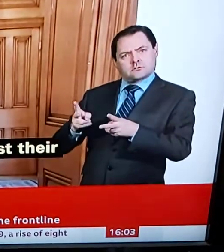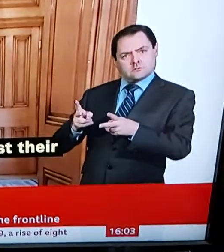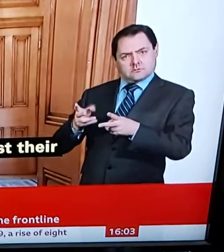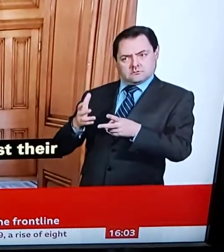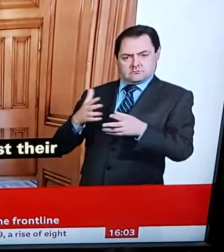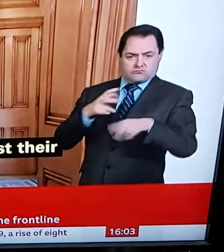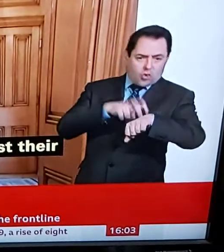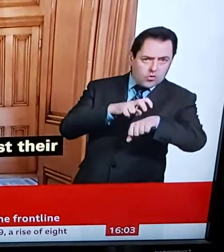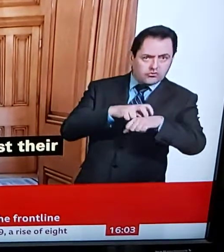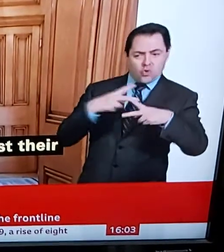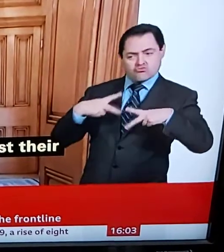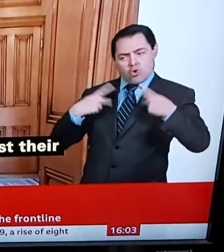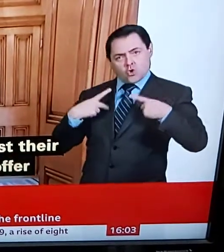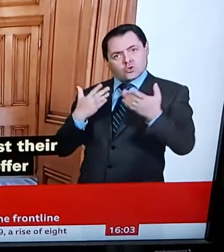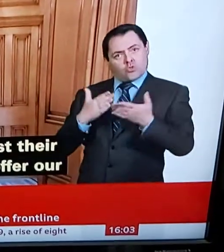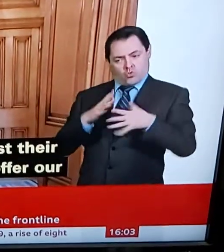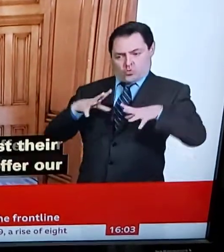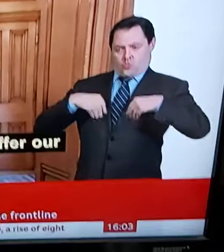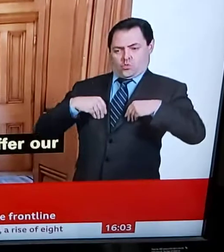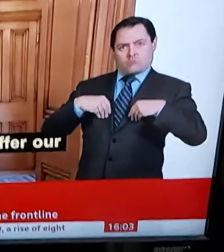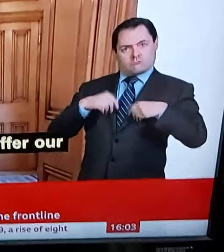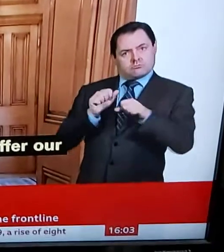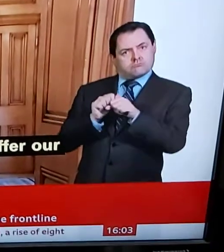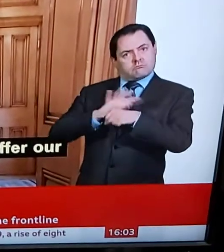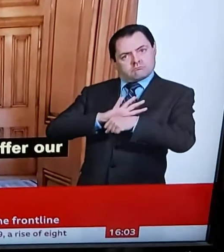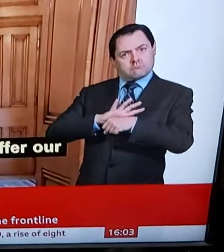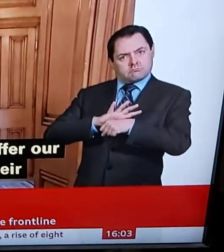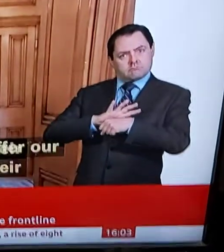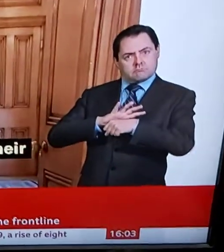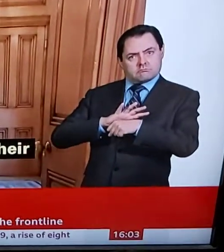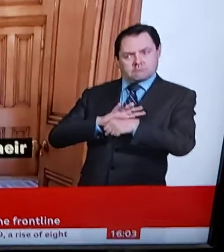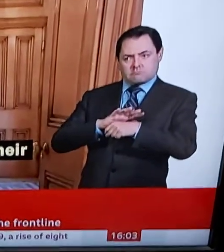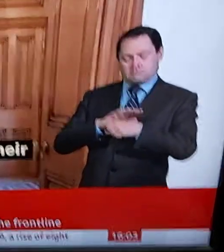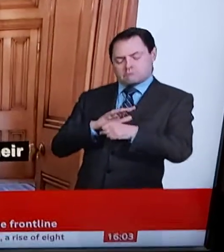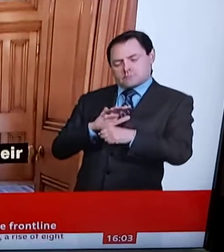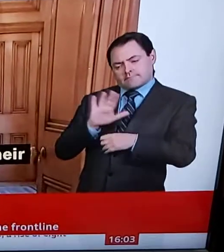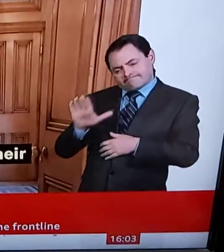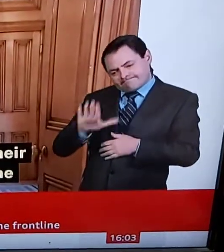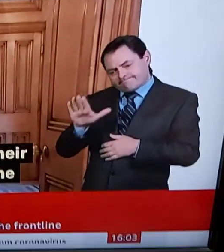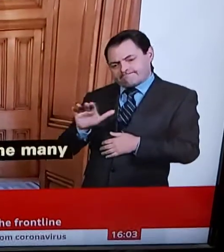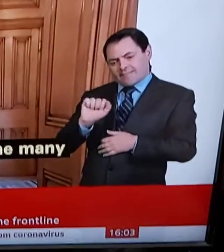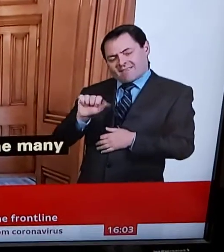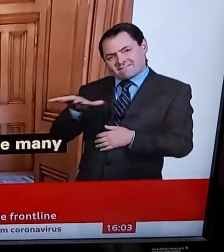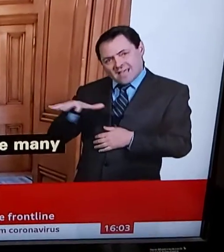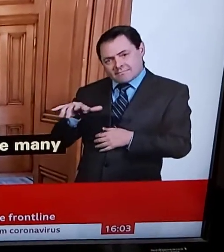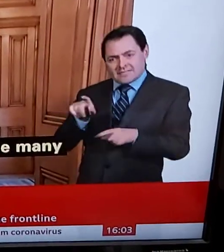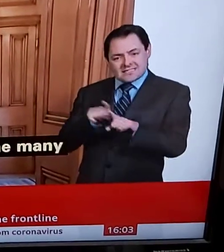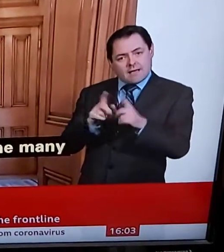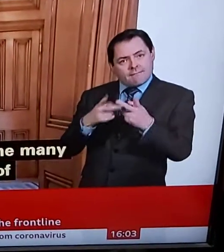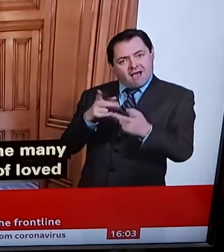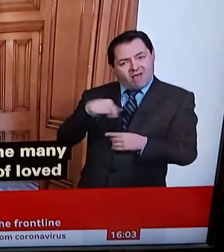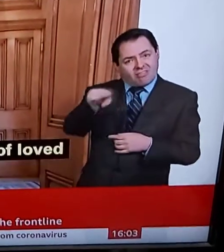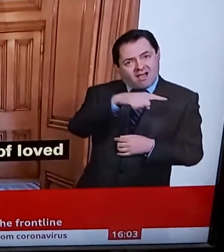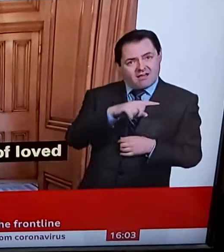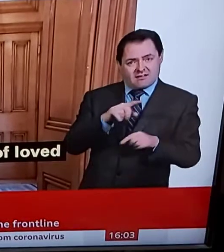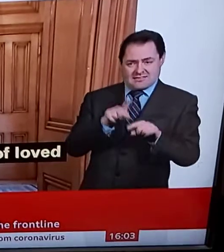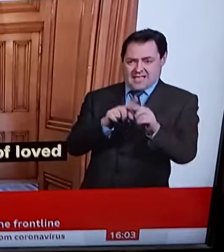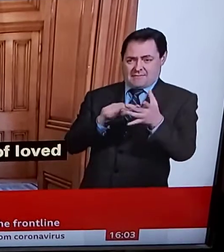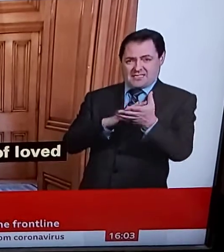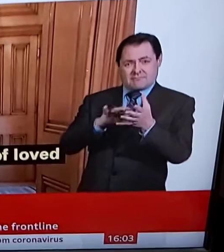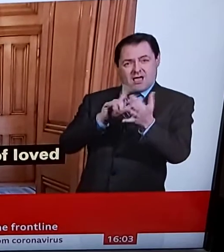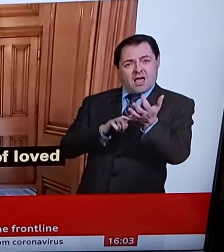families and to the many others mourning the loss of loved ones. They include the family of Ismail Mohammed